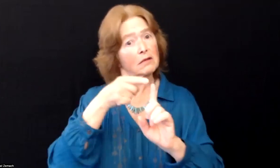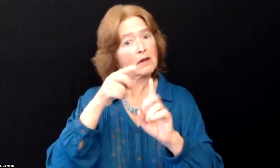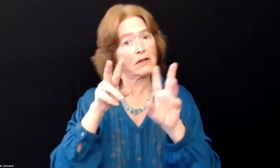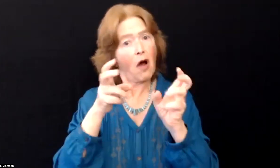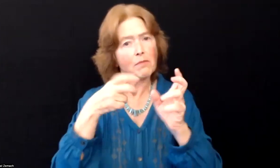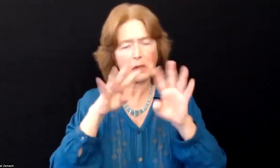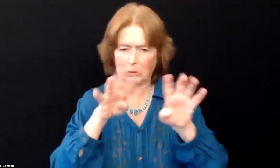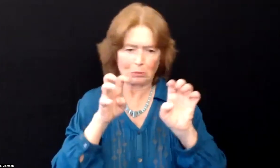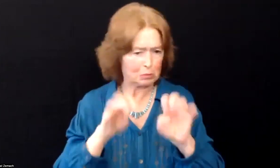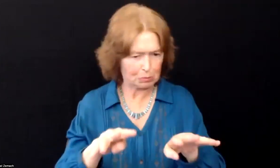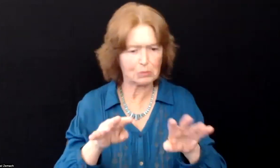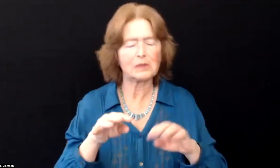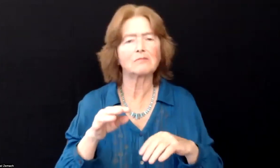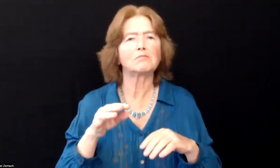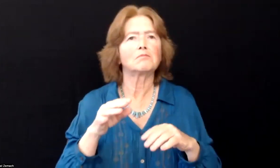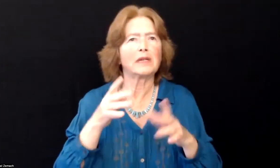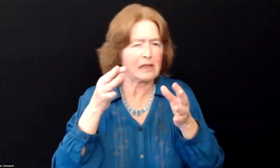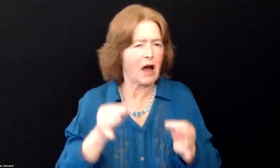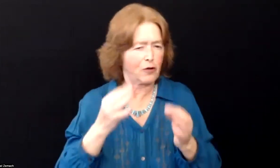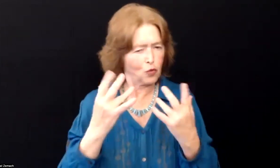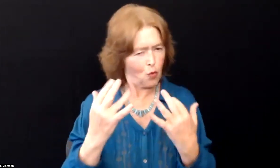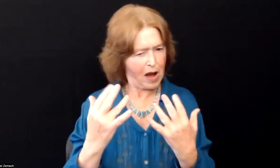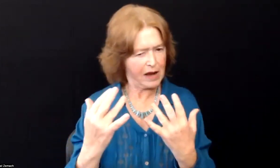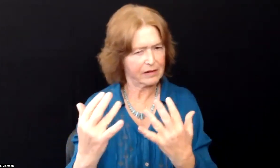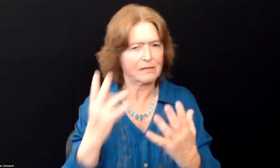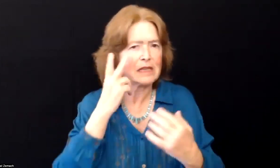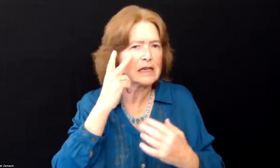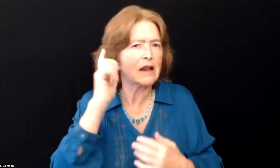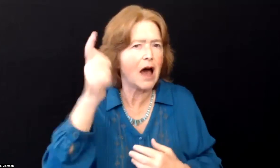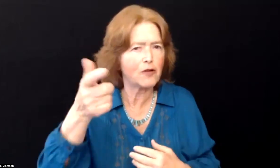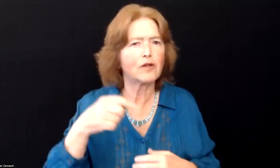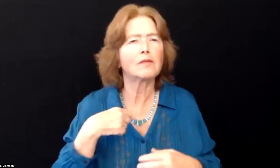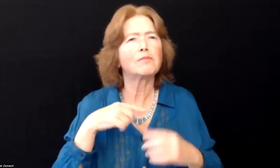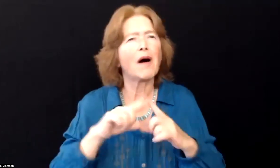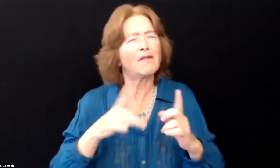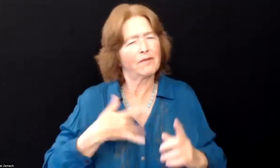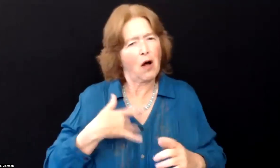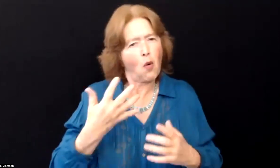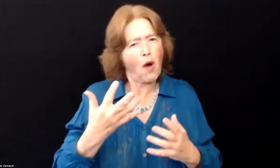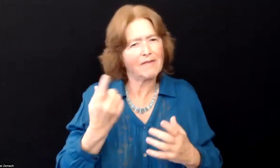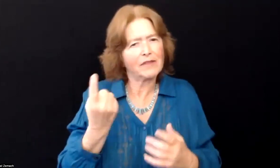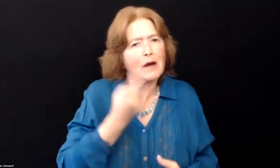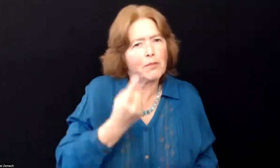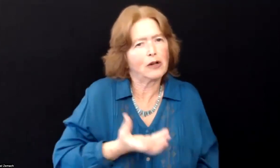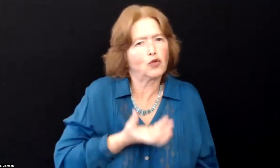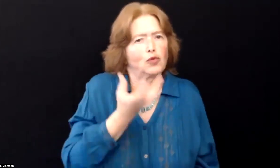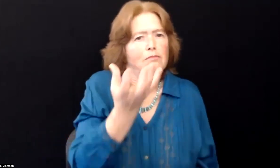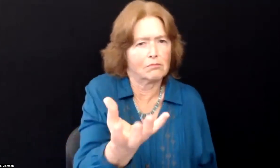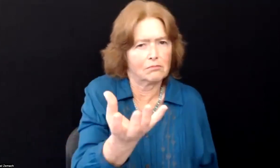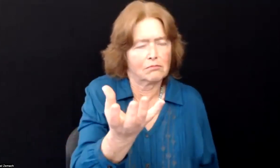know what the topic was going to be. So I decided to wait, but I definitely wanted to